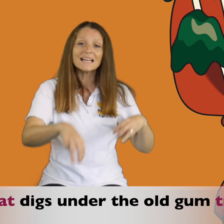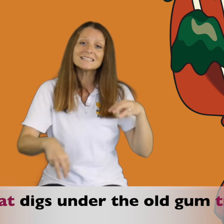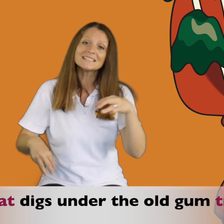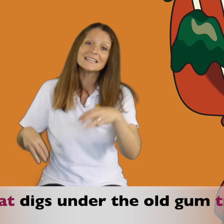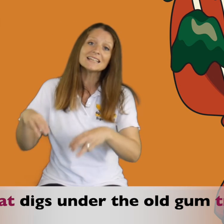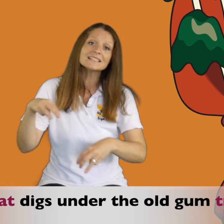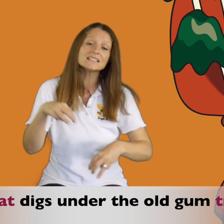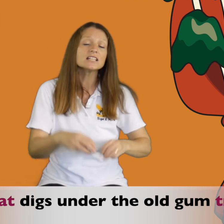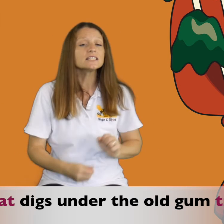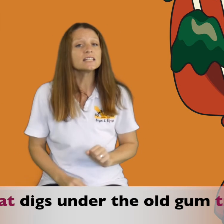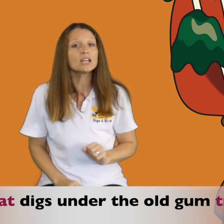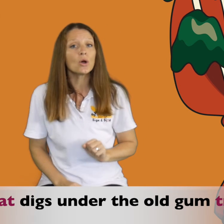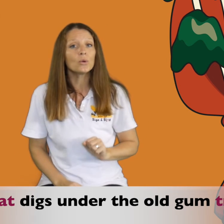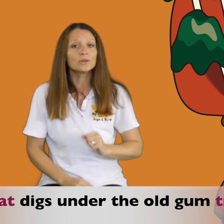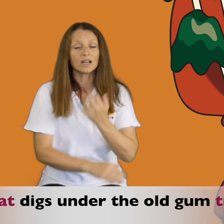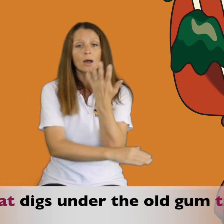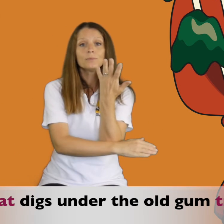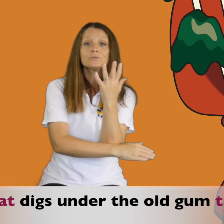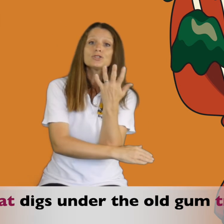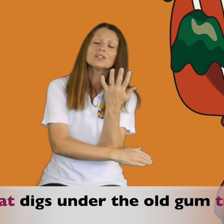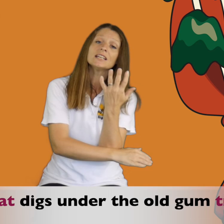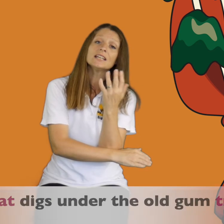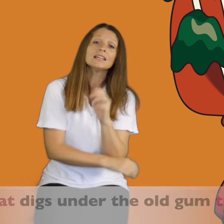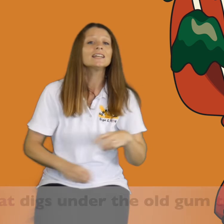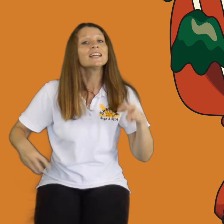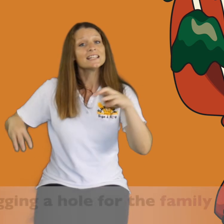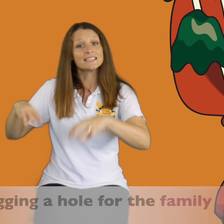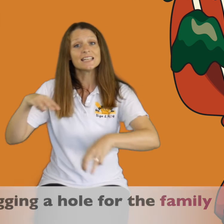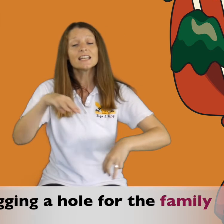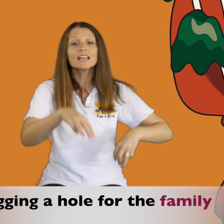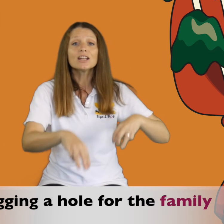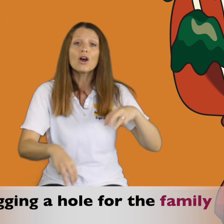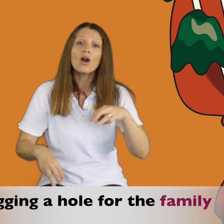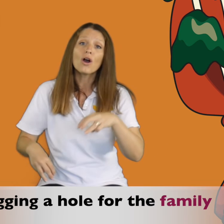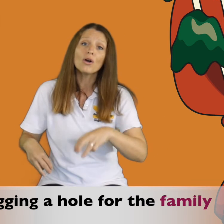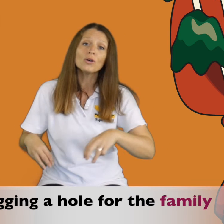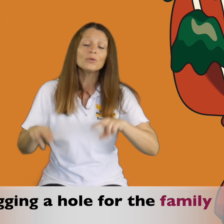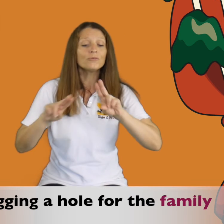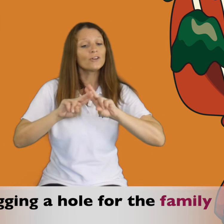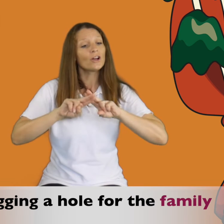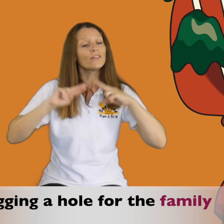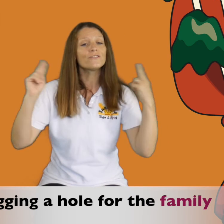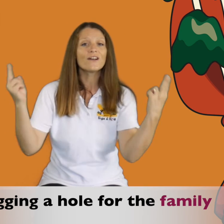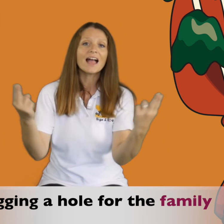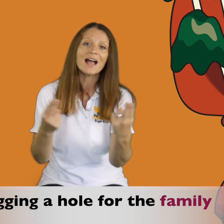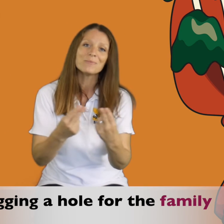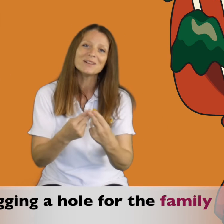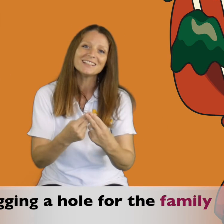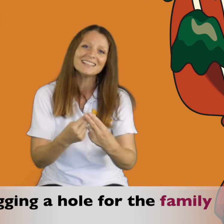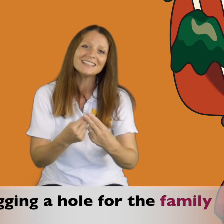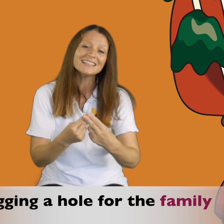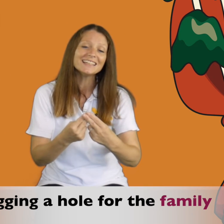Wombat digs under the old gum tree, digging a home for the